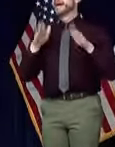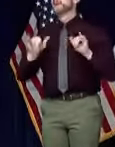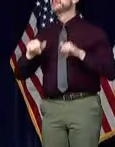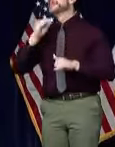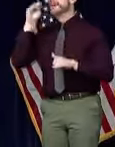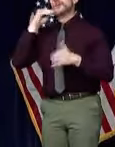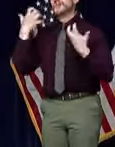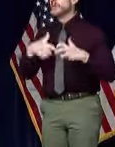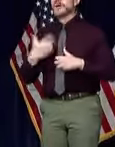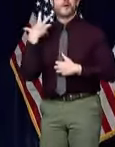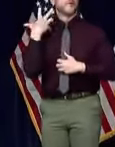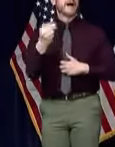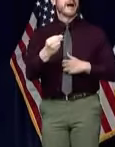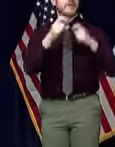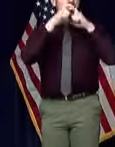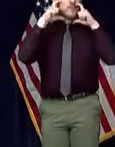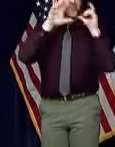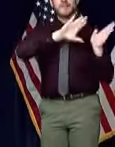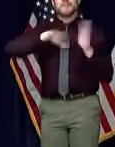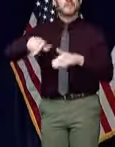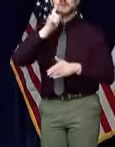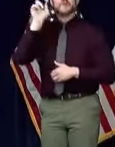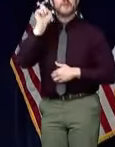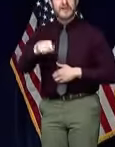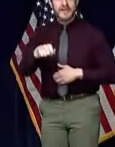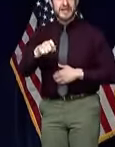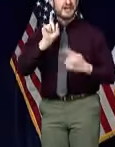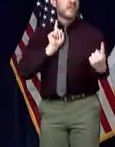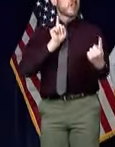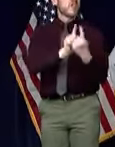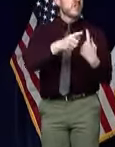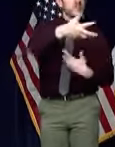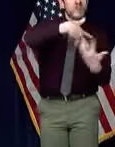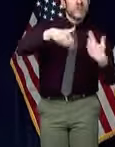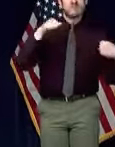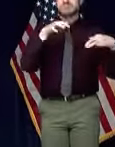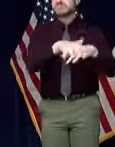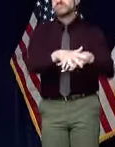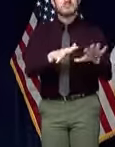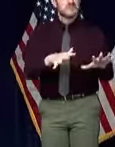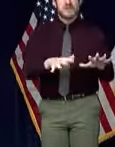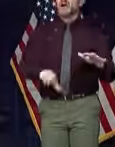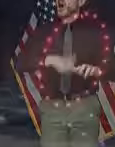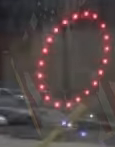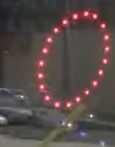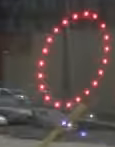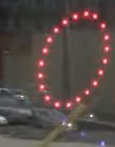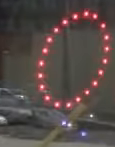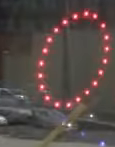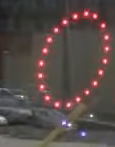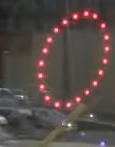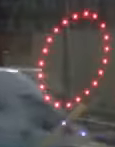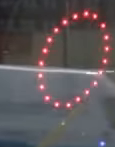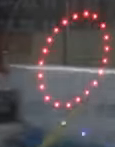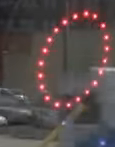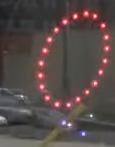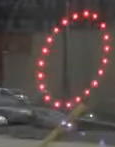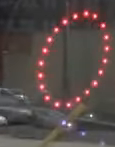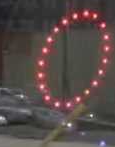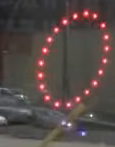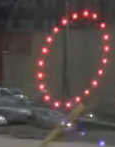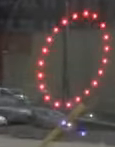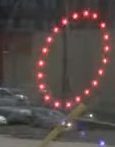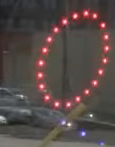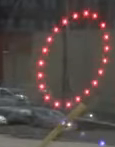political statement. Going out without a face covering on endangers the other customers. The